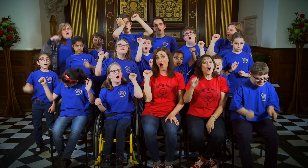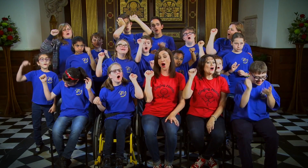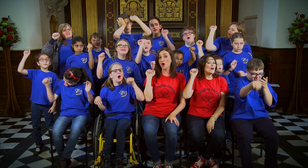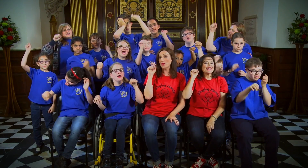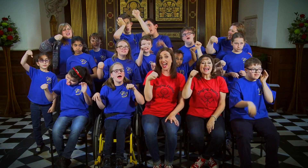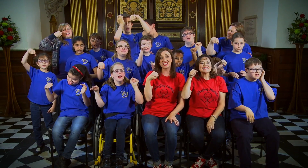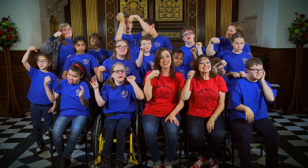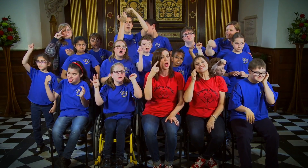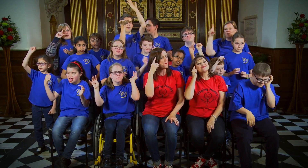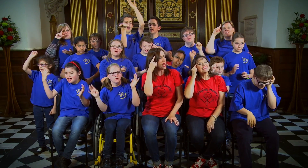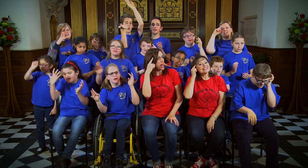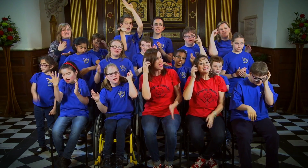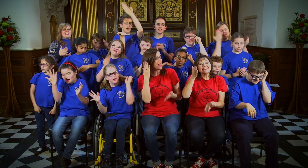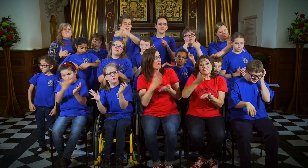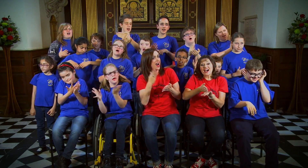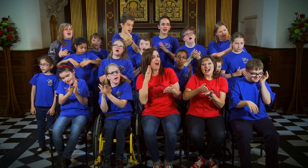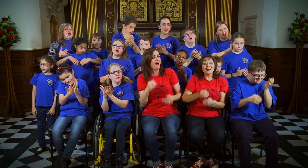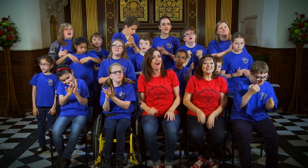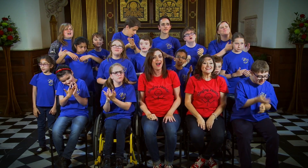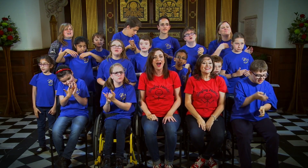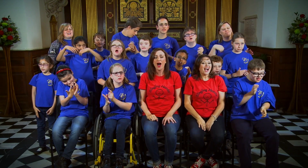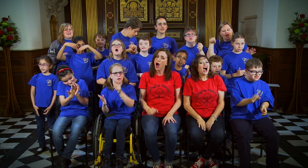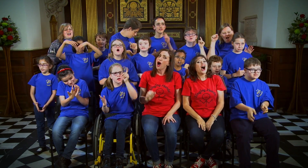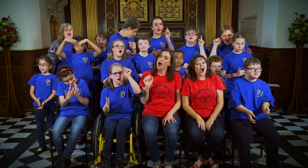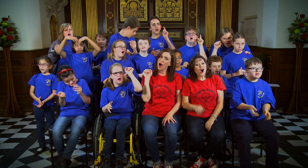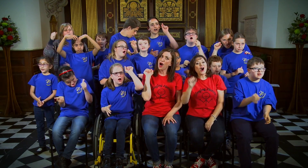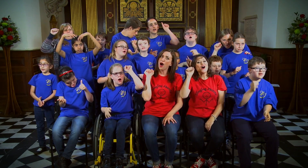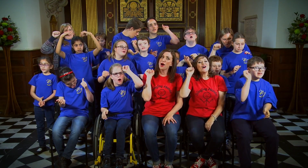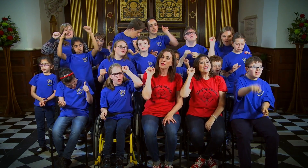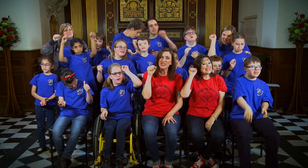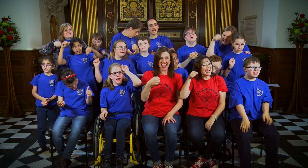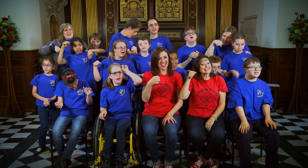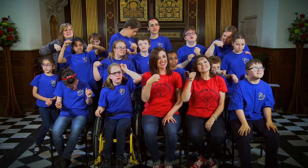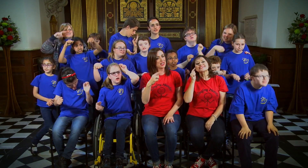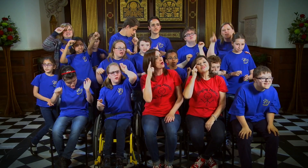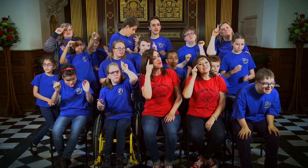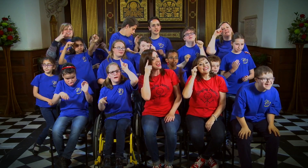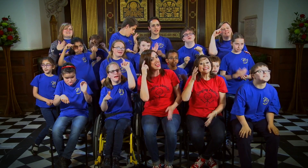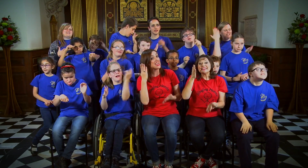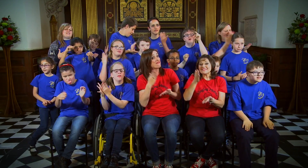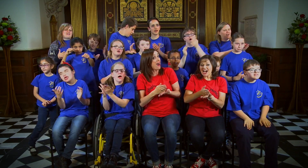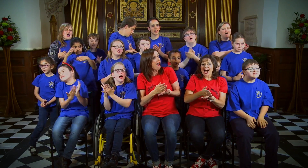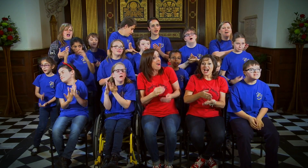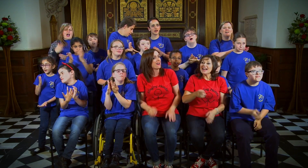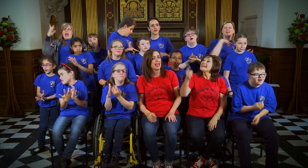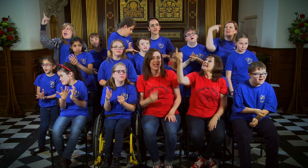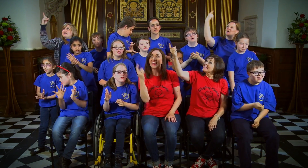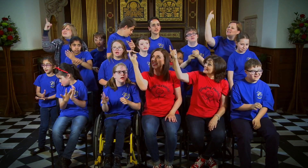Oh yes, believer. Oh yes, believer. He